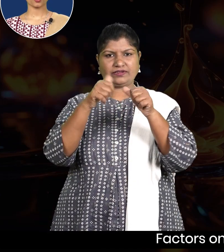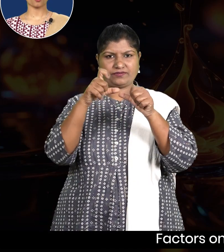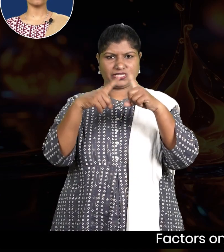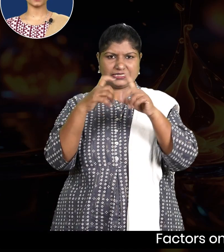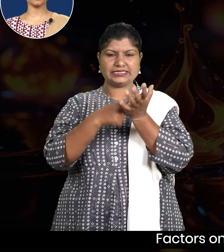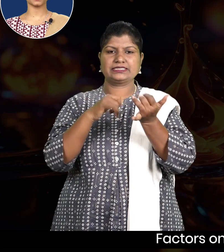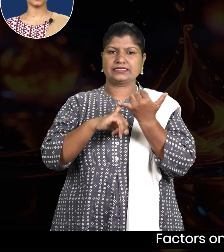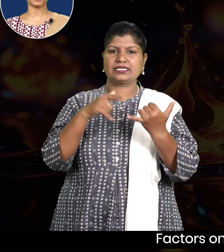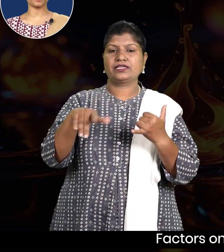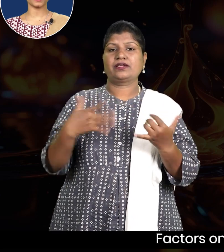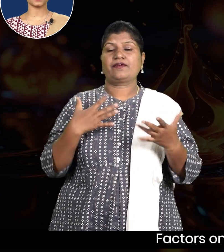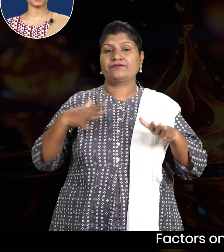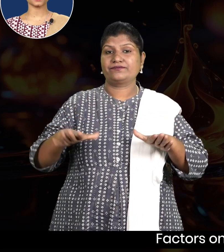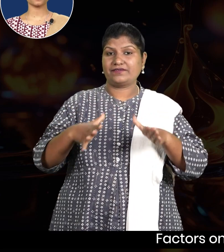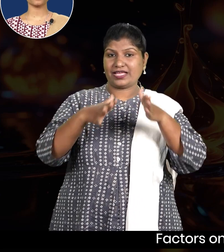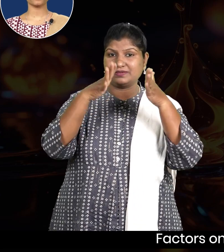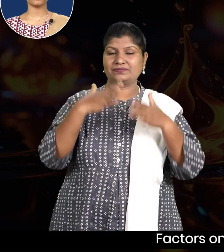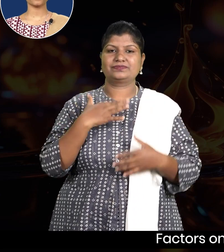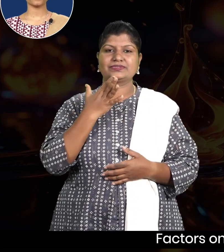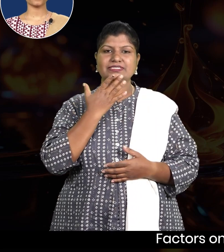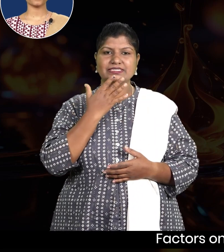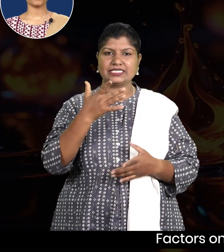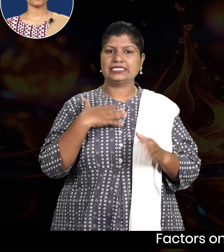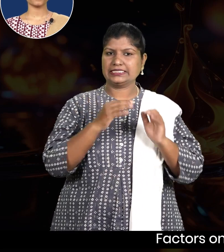Factors on flame color depends.